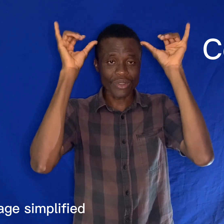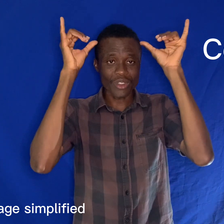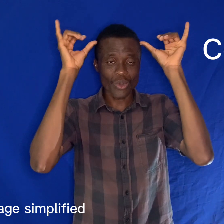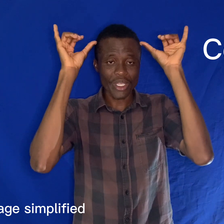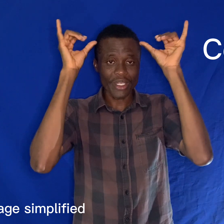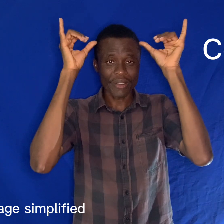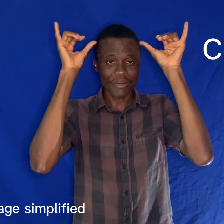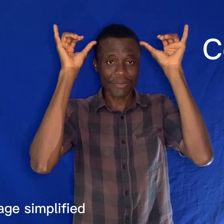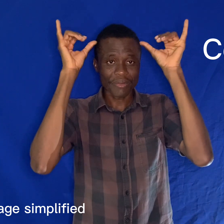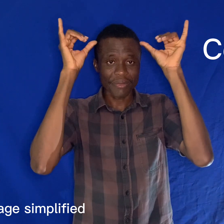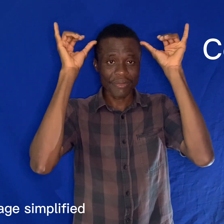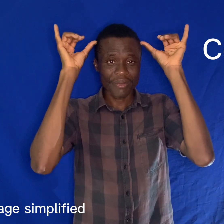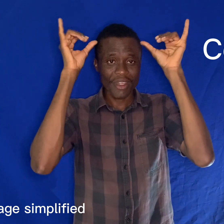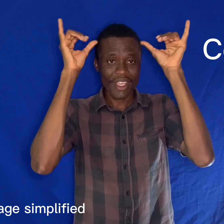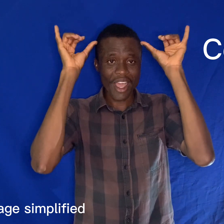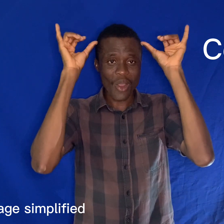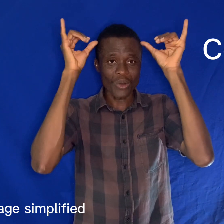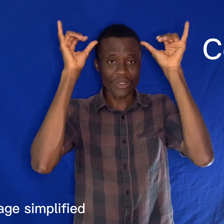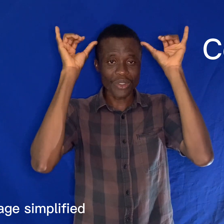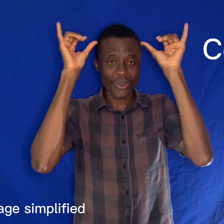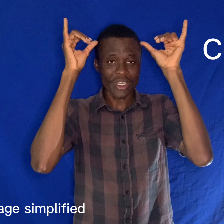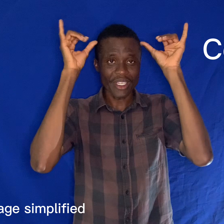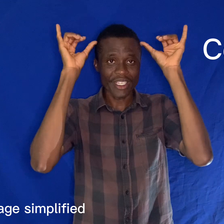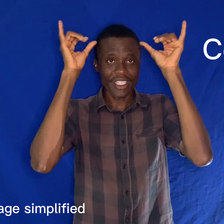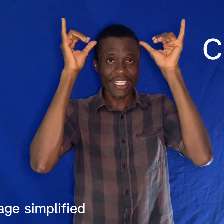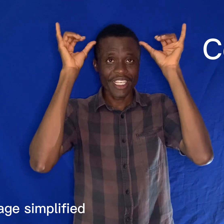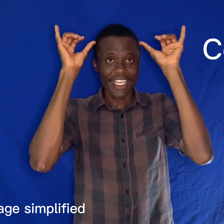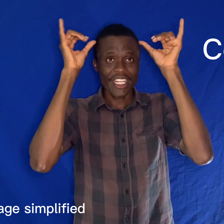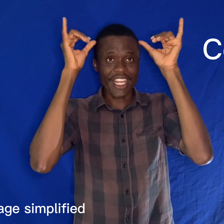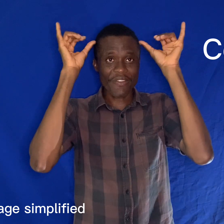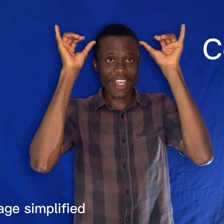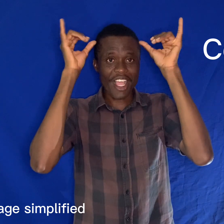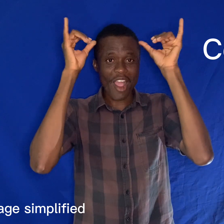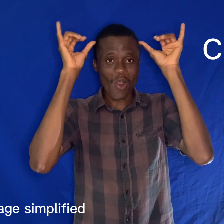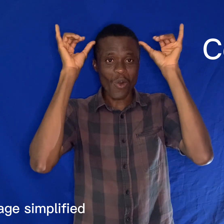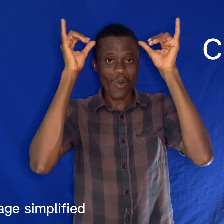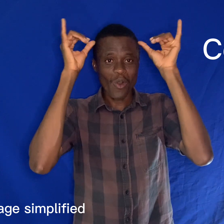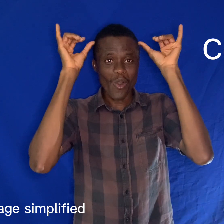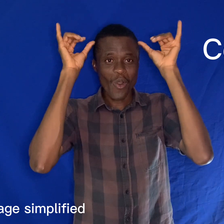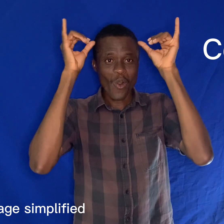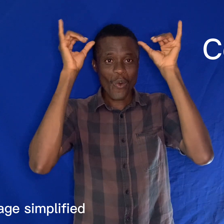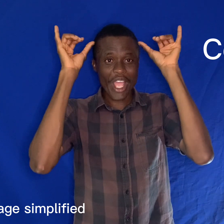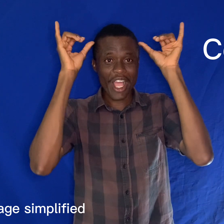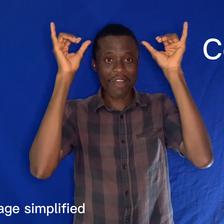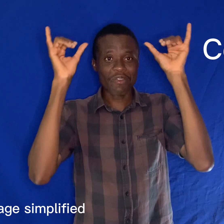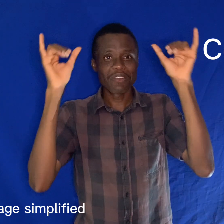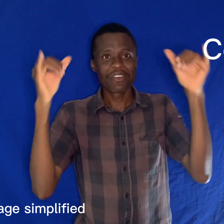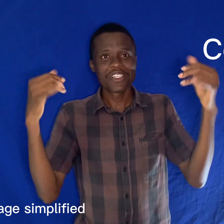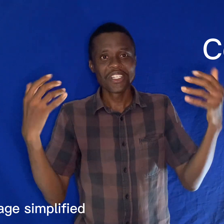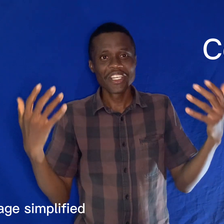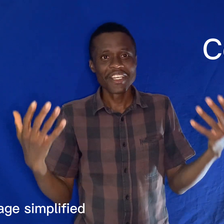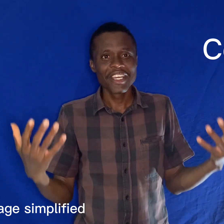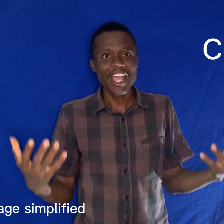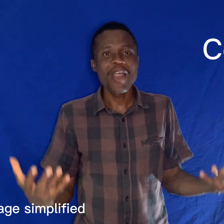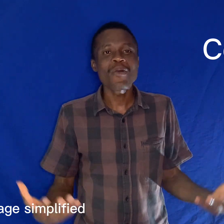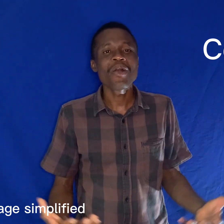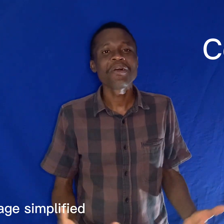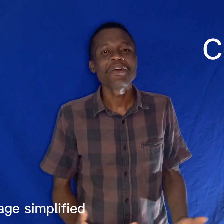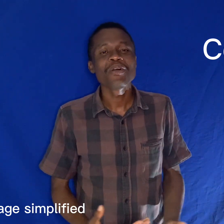way. Cow, this way. Then after cow, we have our